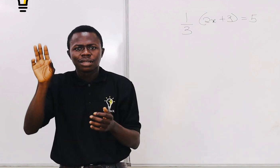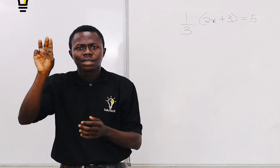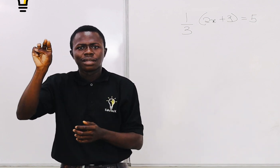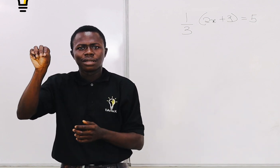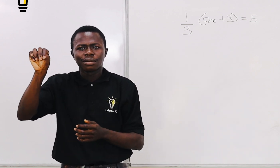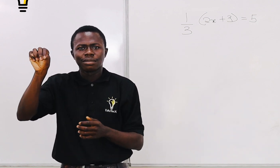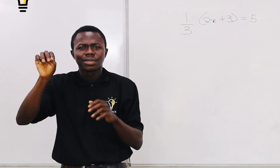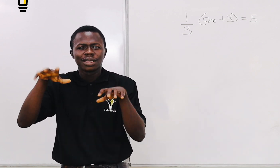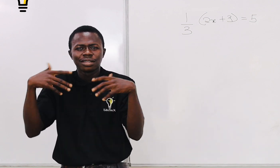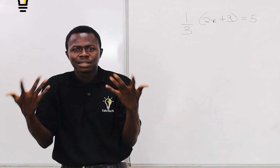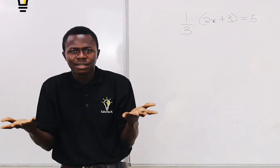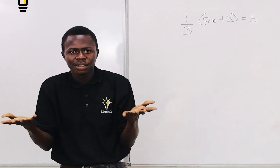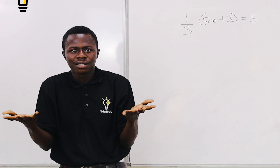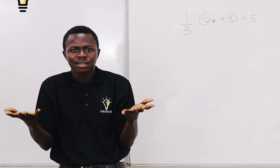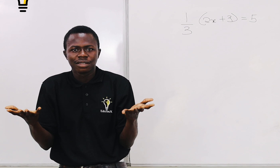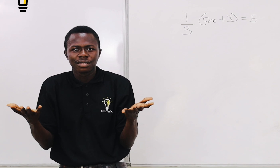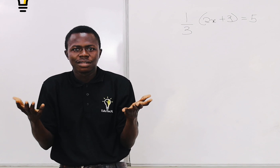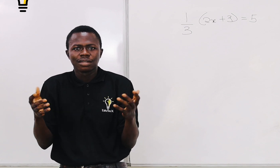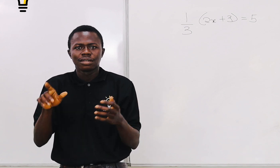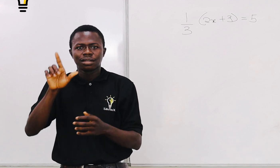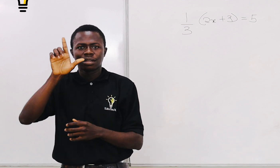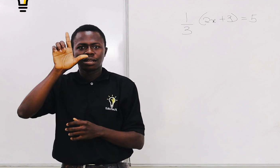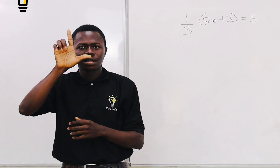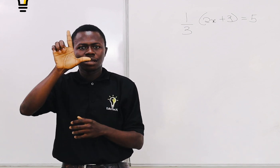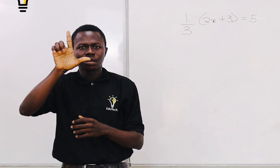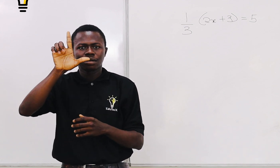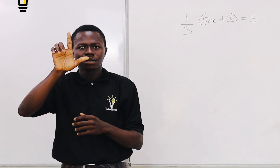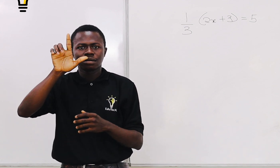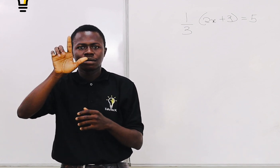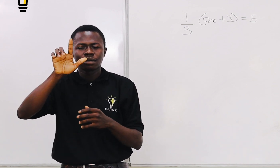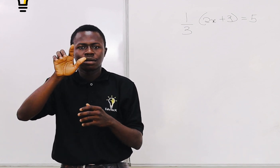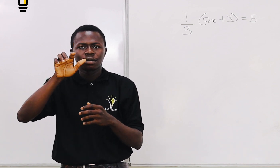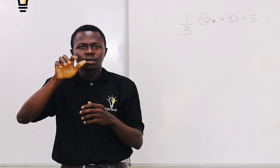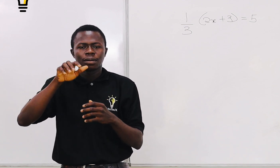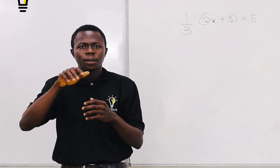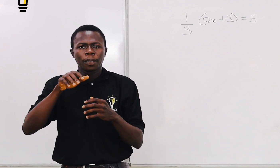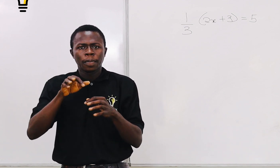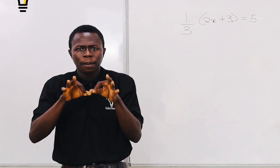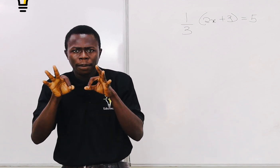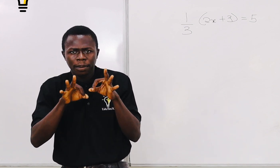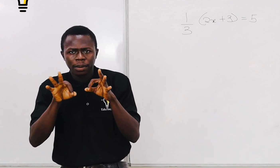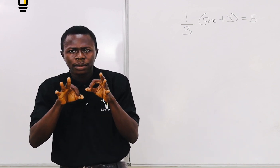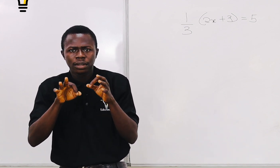M mean? And then also what does the C mean? The L stands